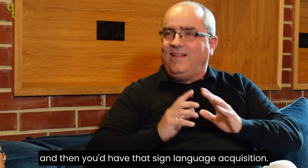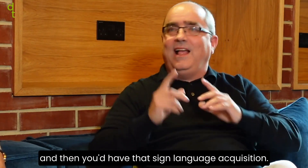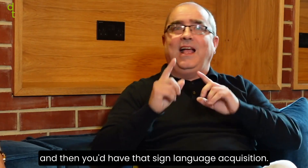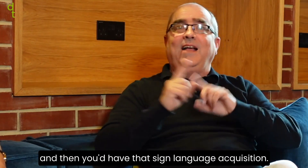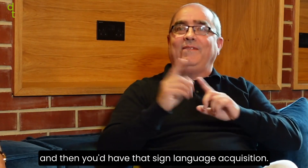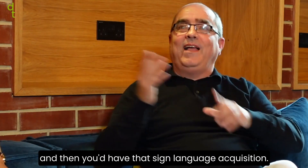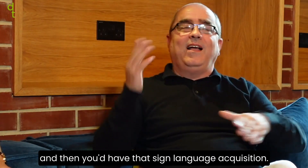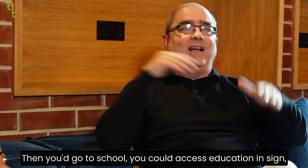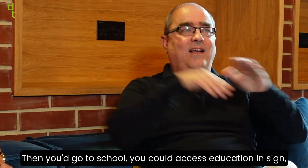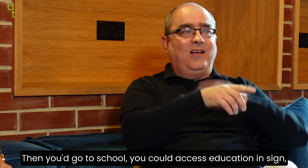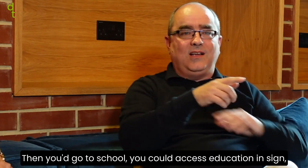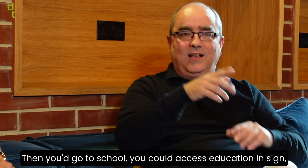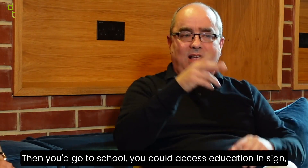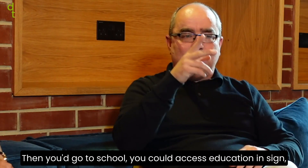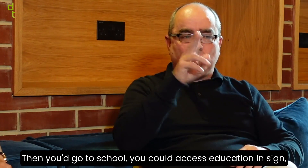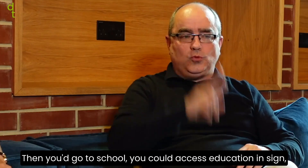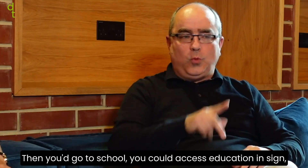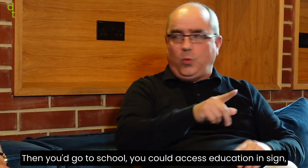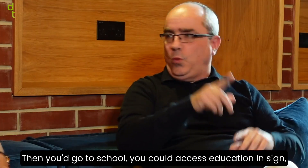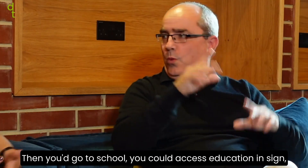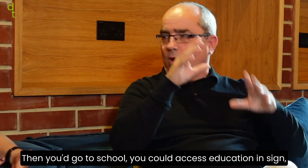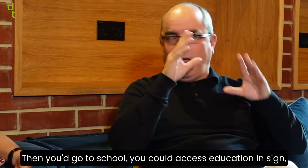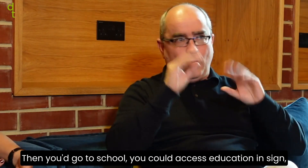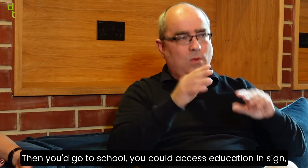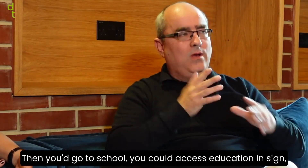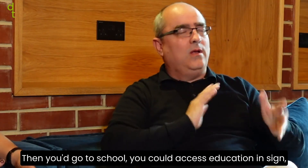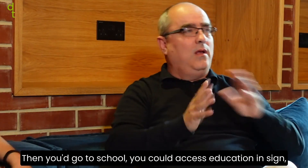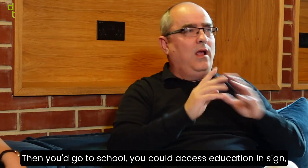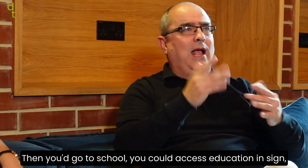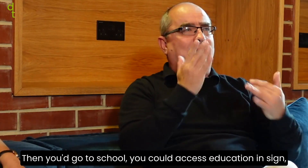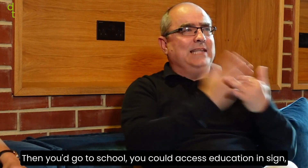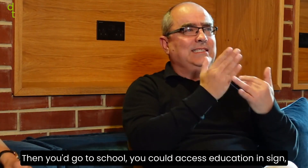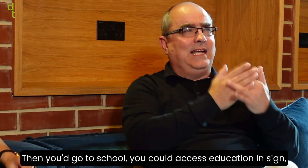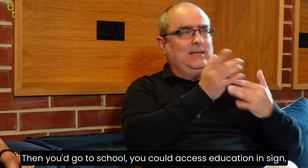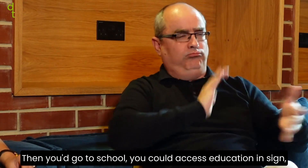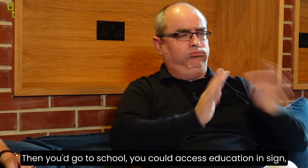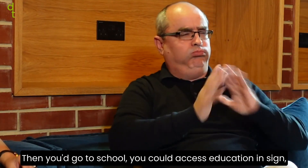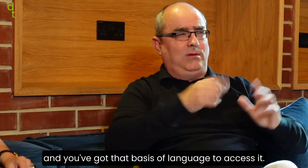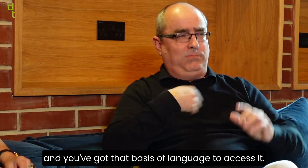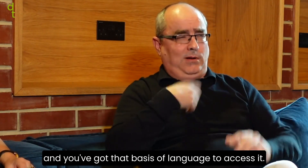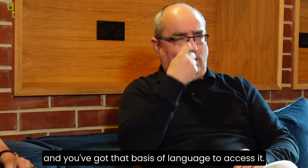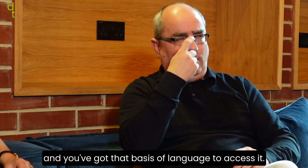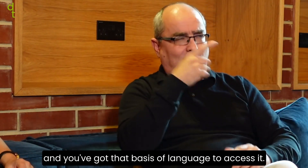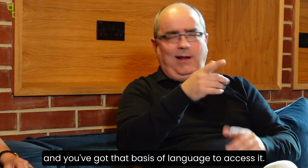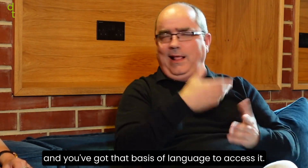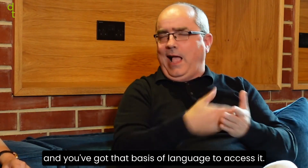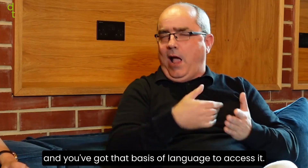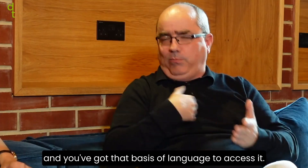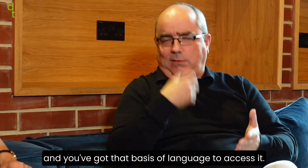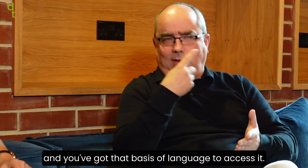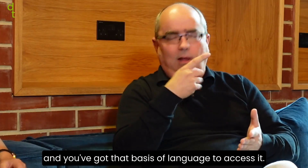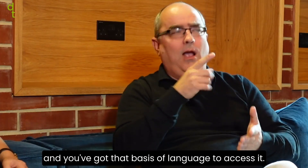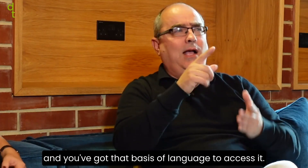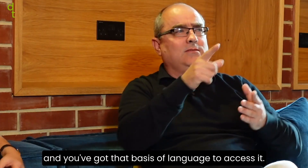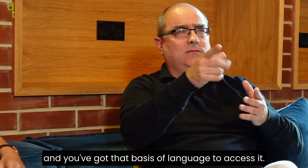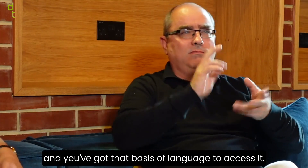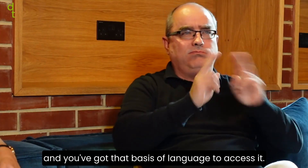acquisition. Then you go to school, you could access your education in sign, and you've got that basis of language to access